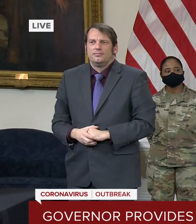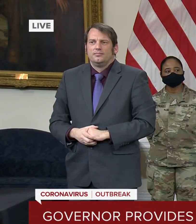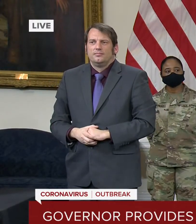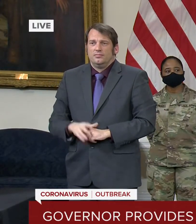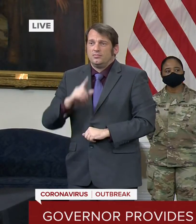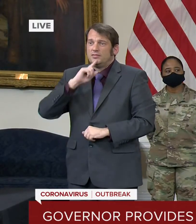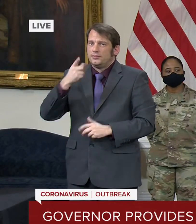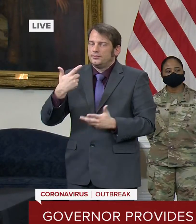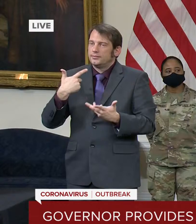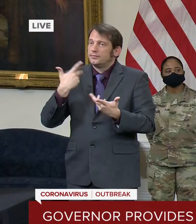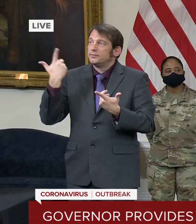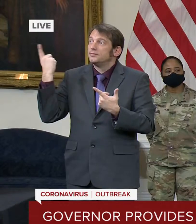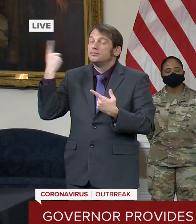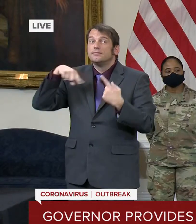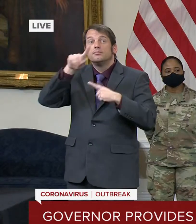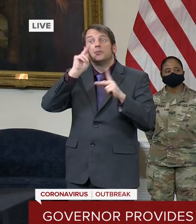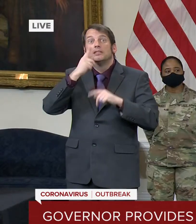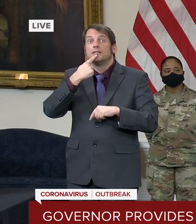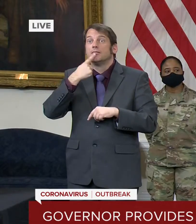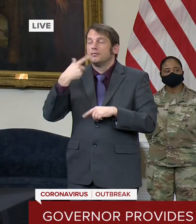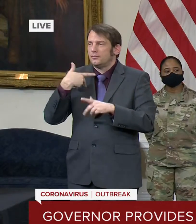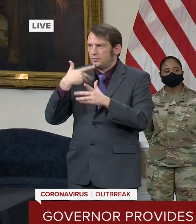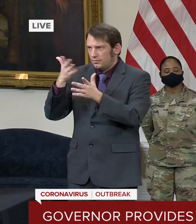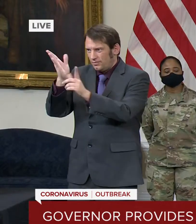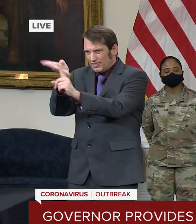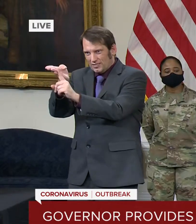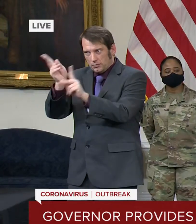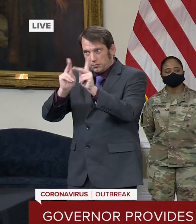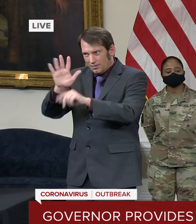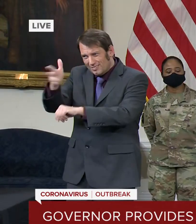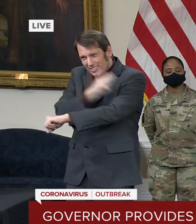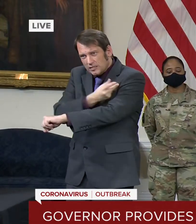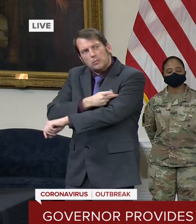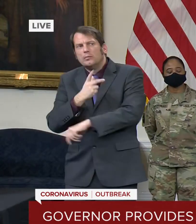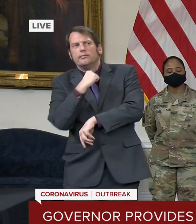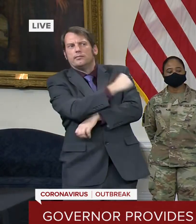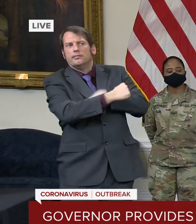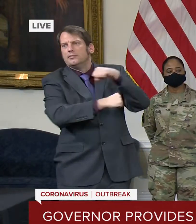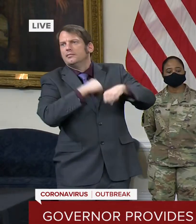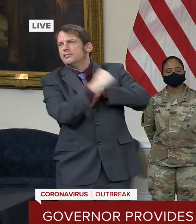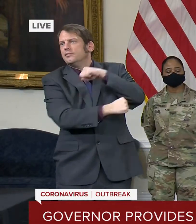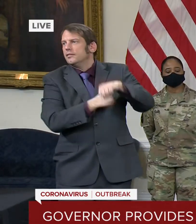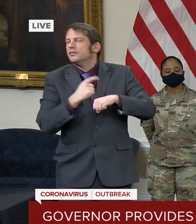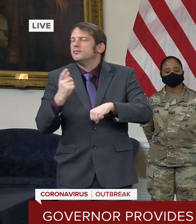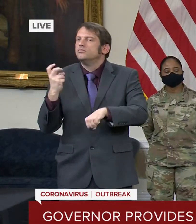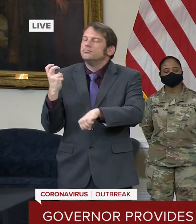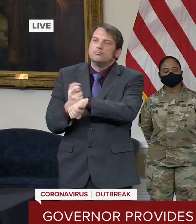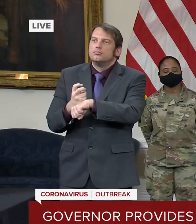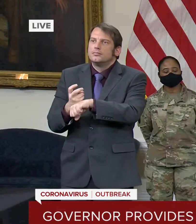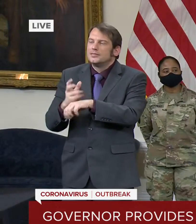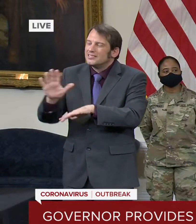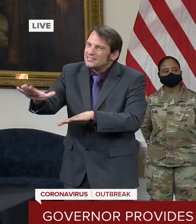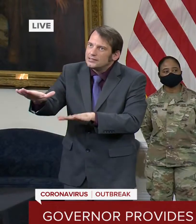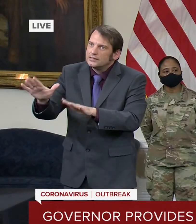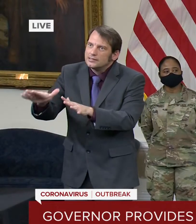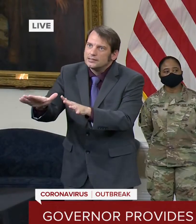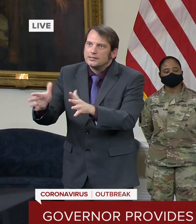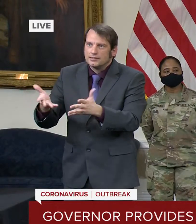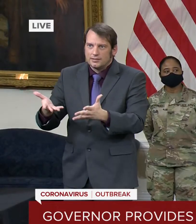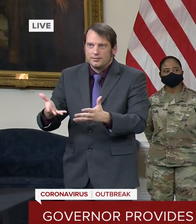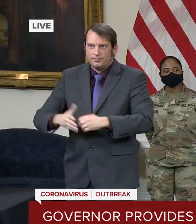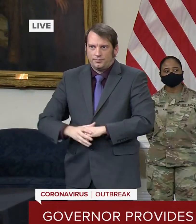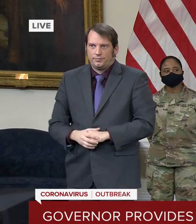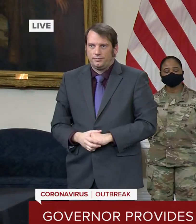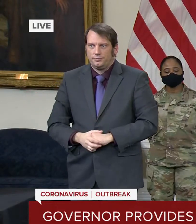people to take the vaccine. You were with me when both the county executive and I were in District Heights inside the Beltway in